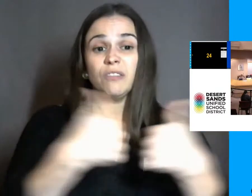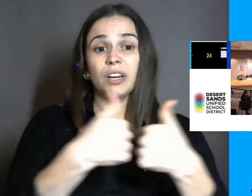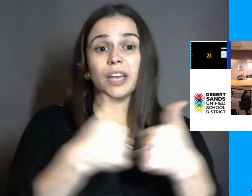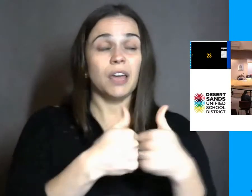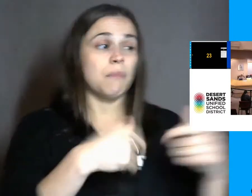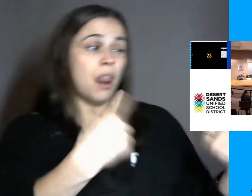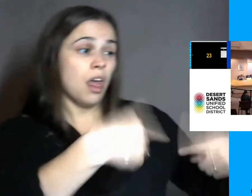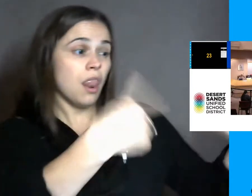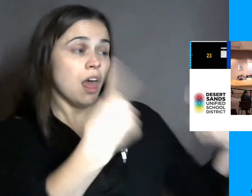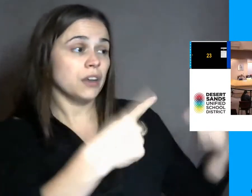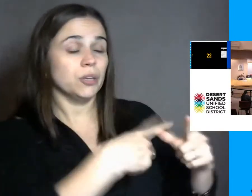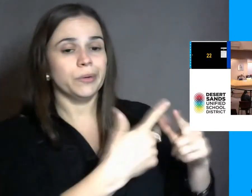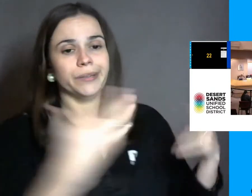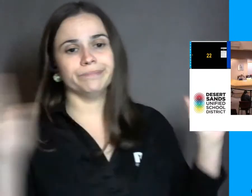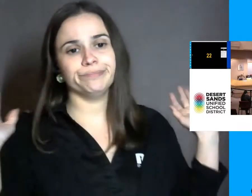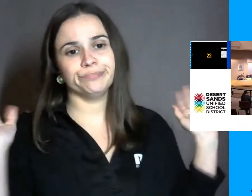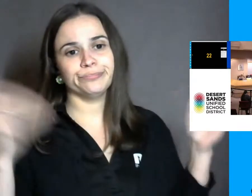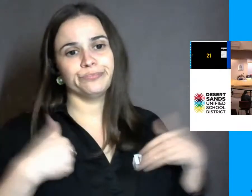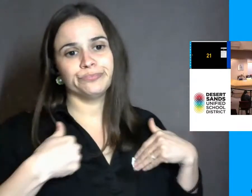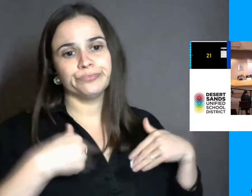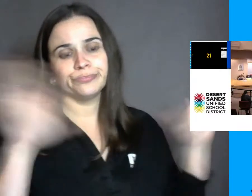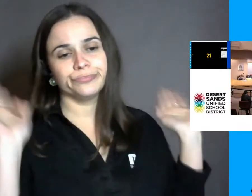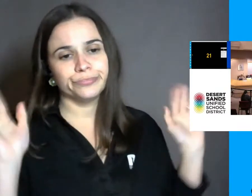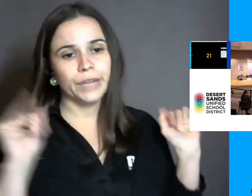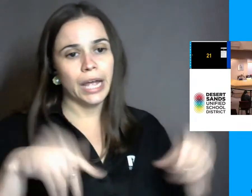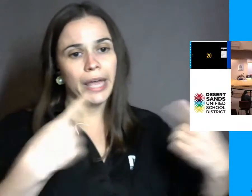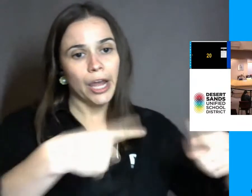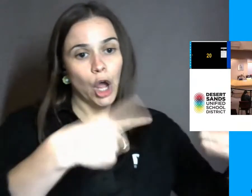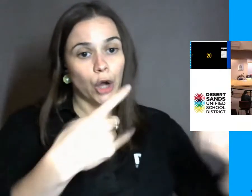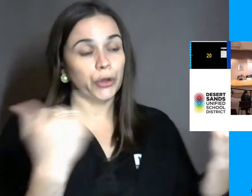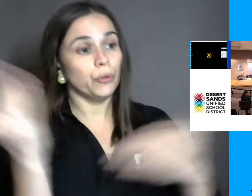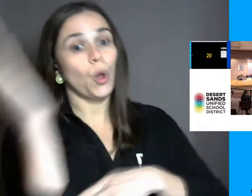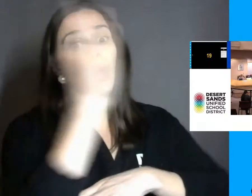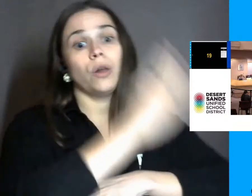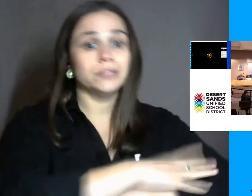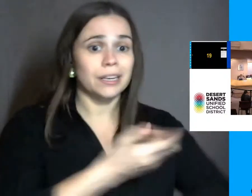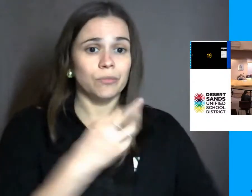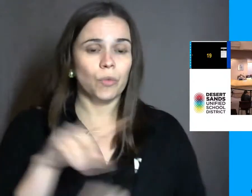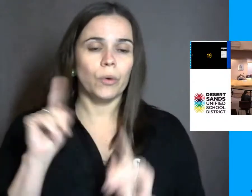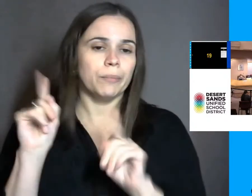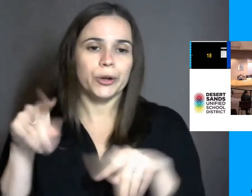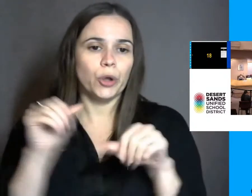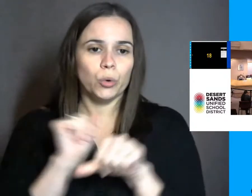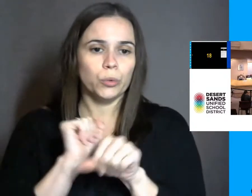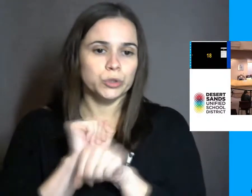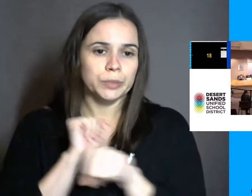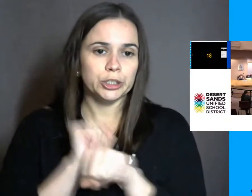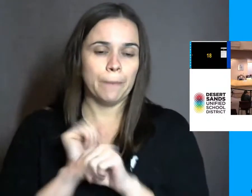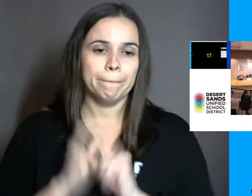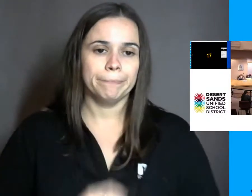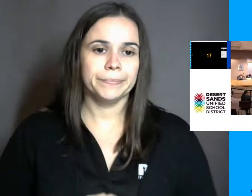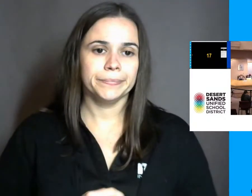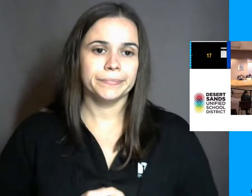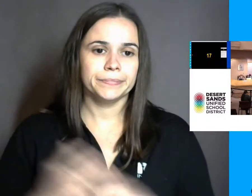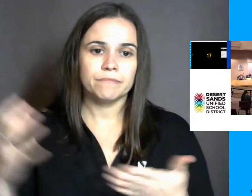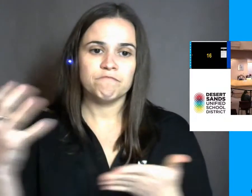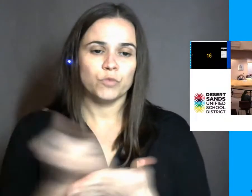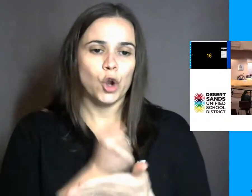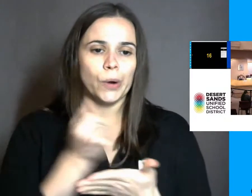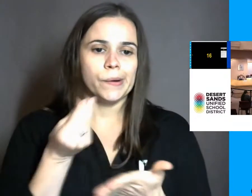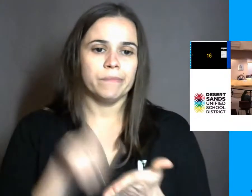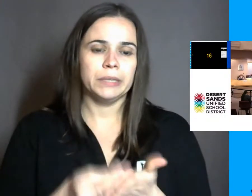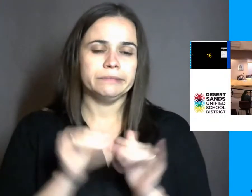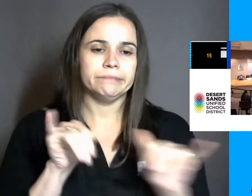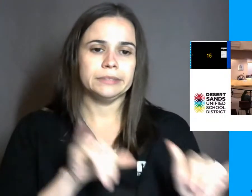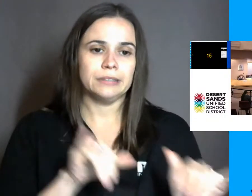forget it. I can argue with this guy all day, or I can go back to my job, doing my job, and make the same amount of money without the headache, which is exactly